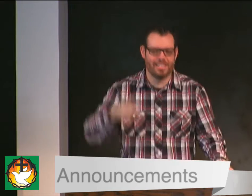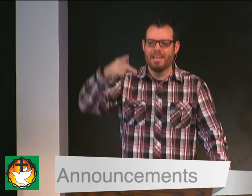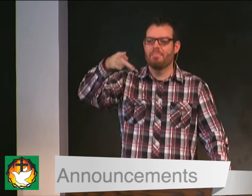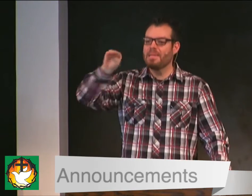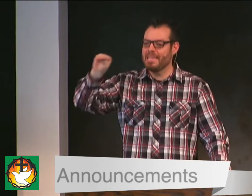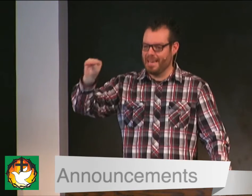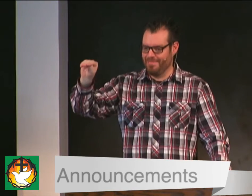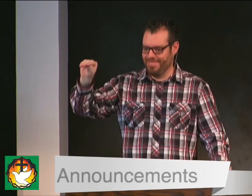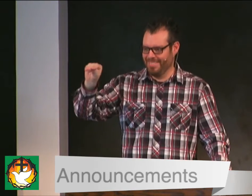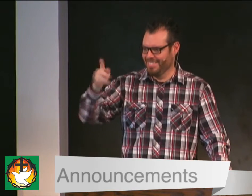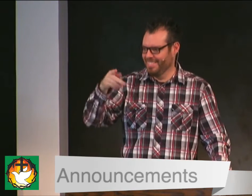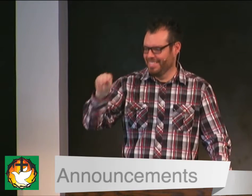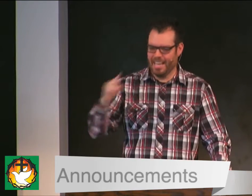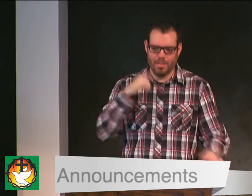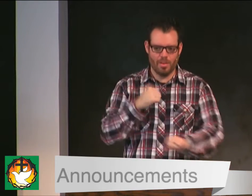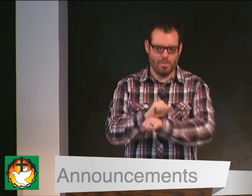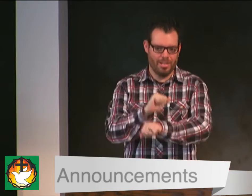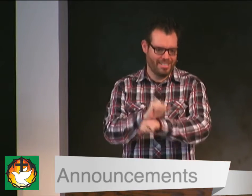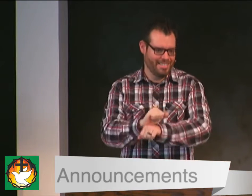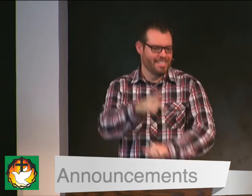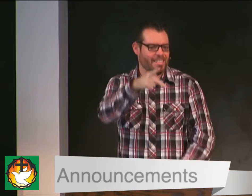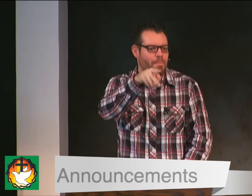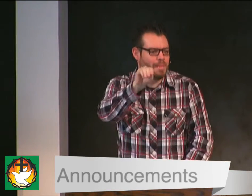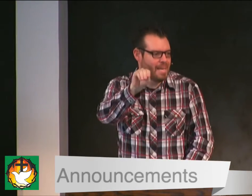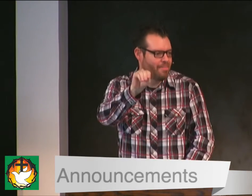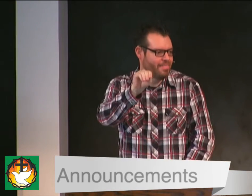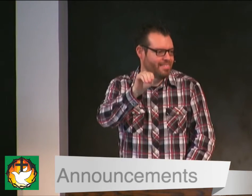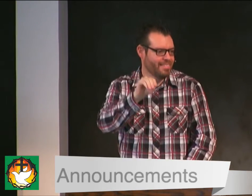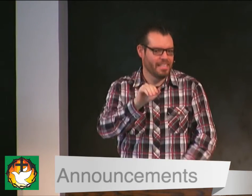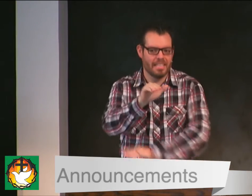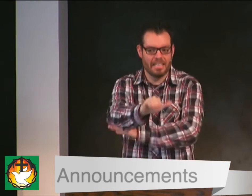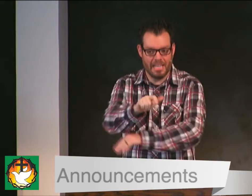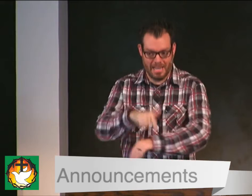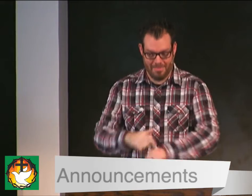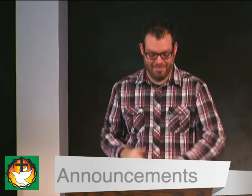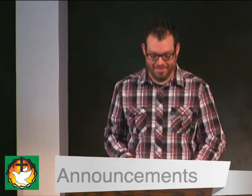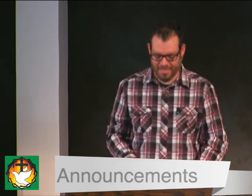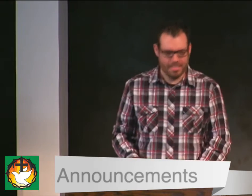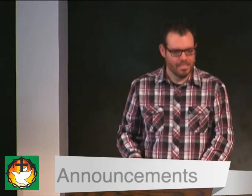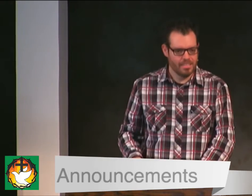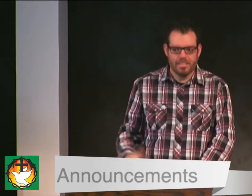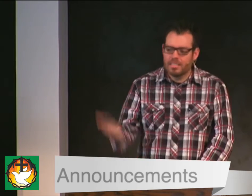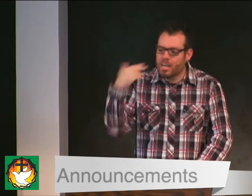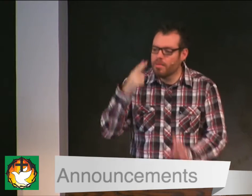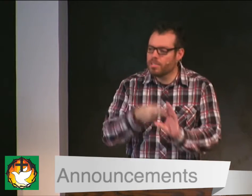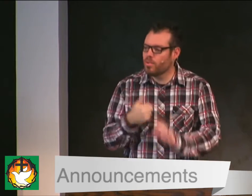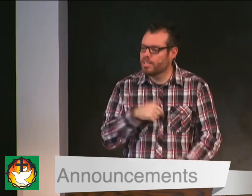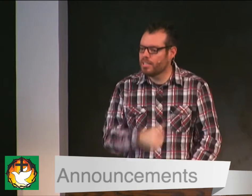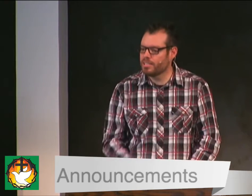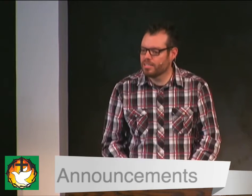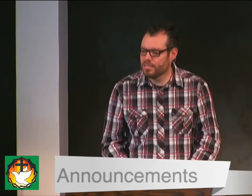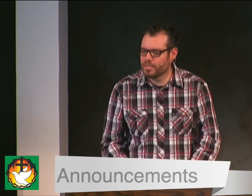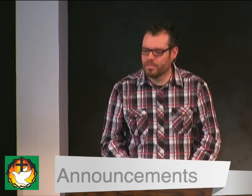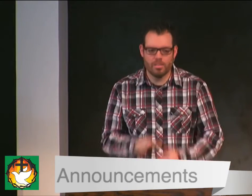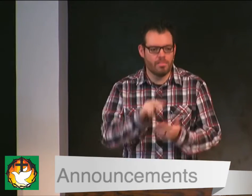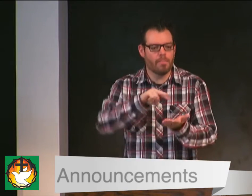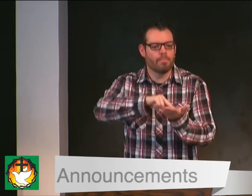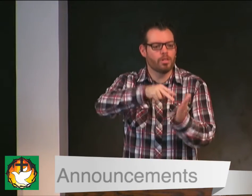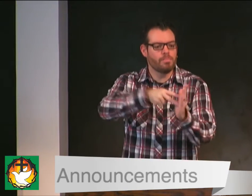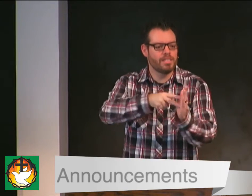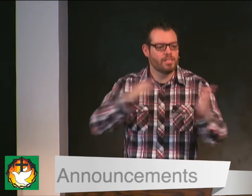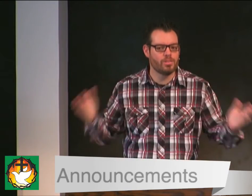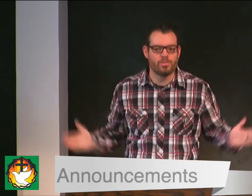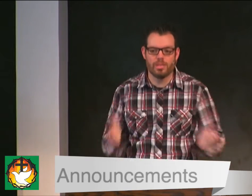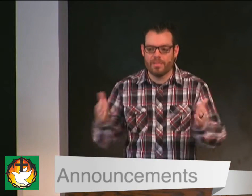paying attention. P.m. I know we work. So p.m., nighttime. So come and join us, learn